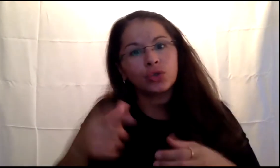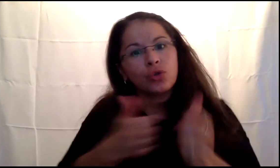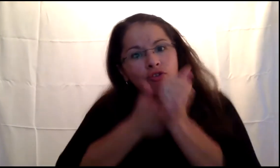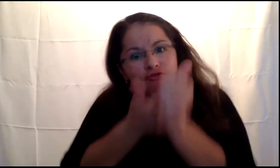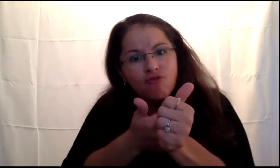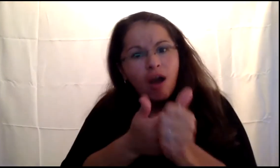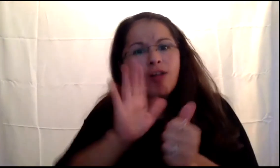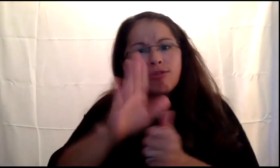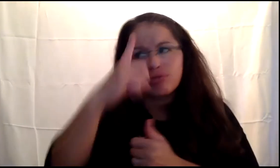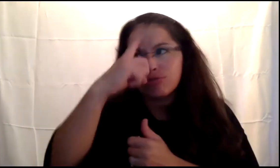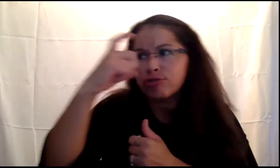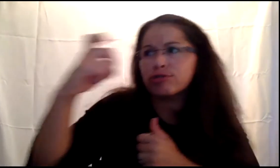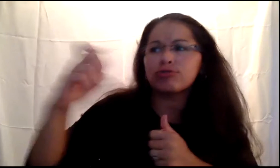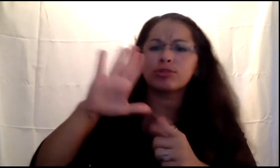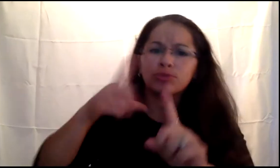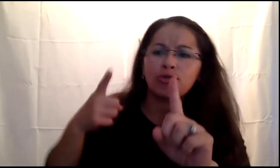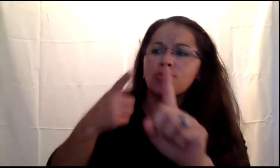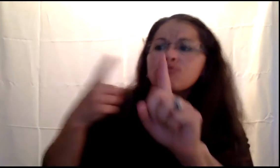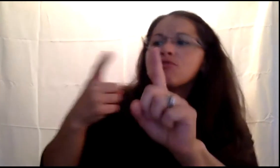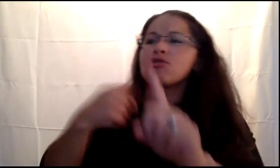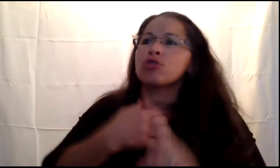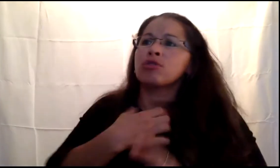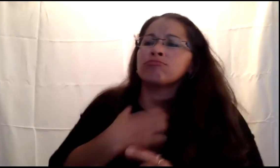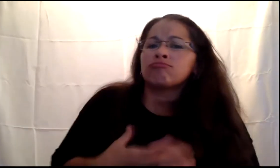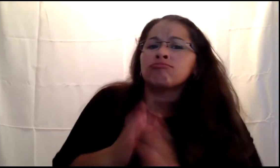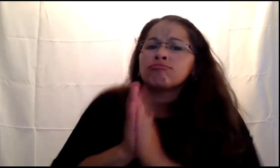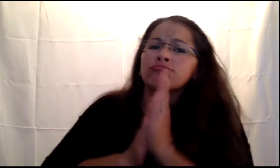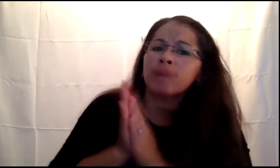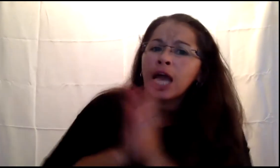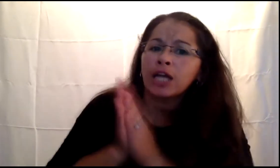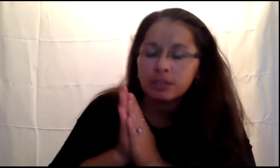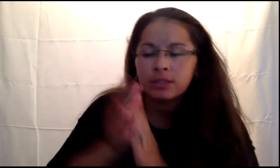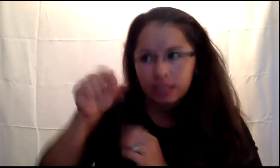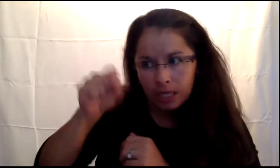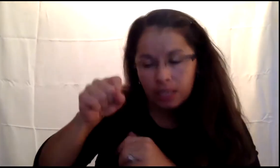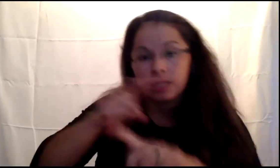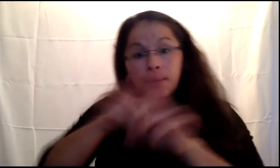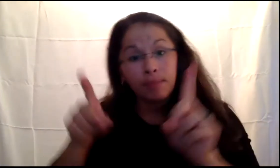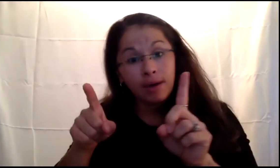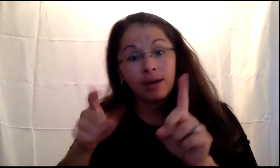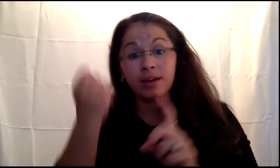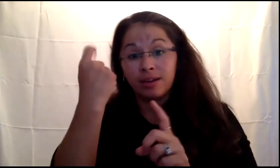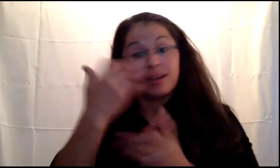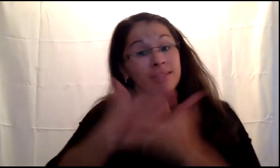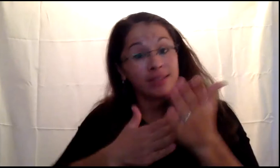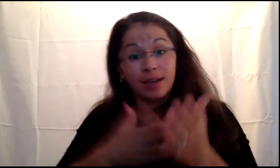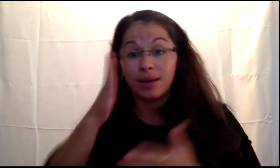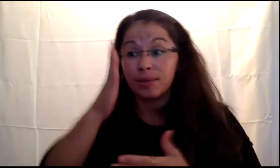right? Your passions. But the reality is that there are some programs or some future professions that you might be looking